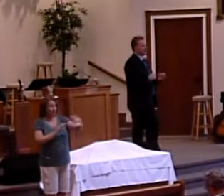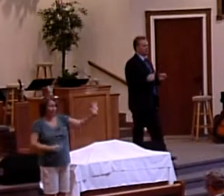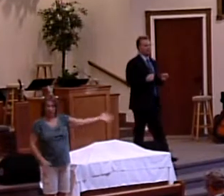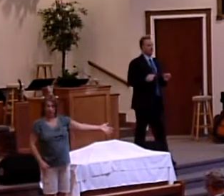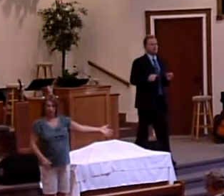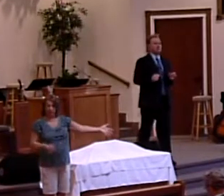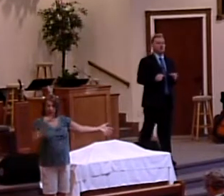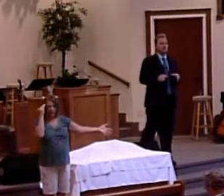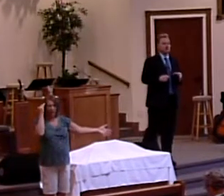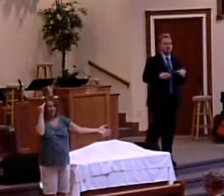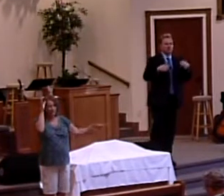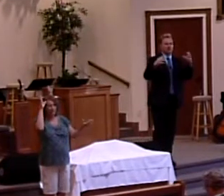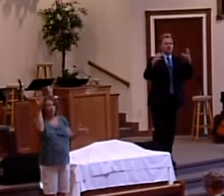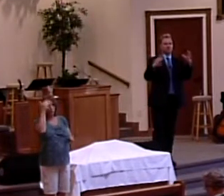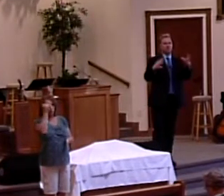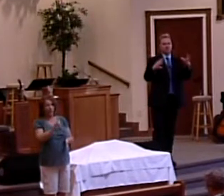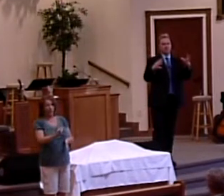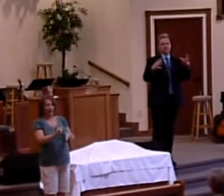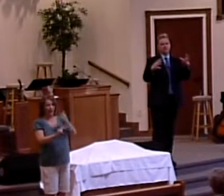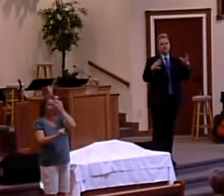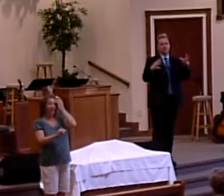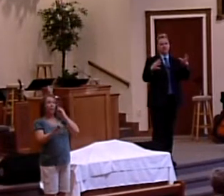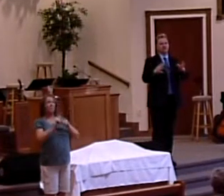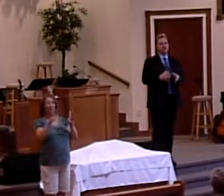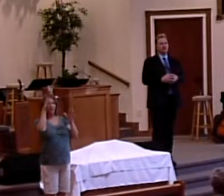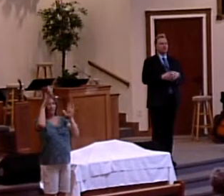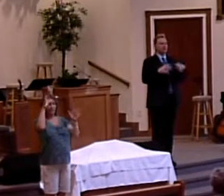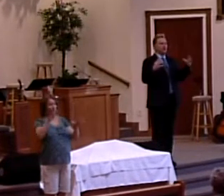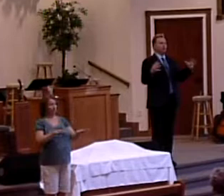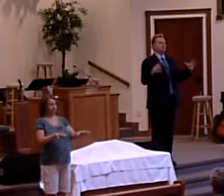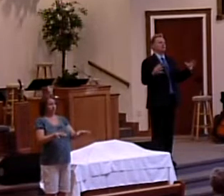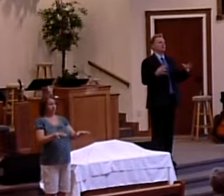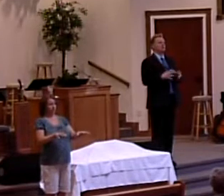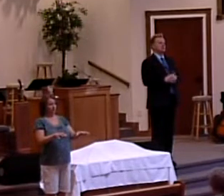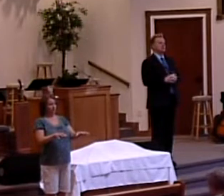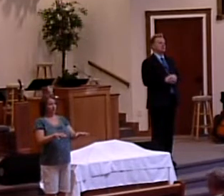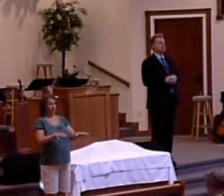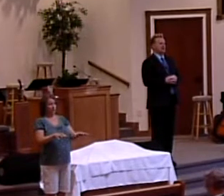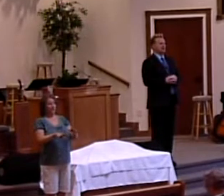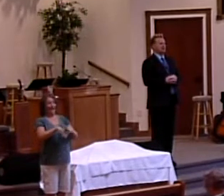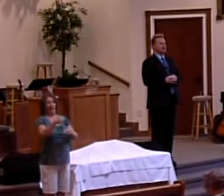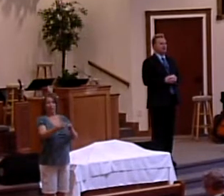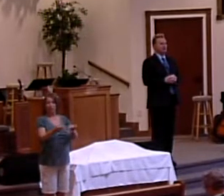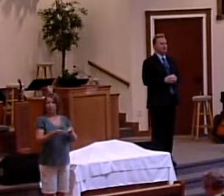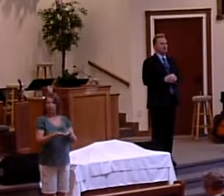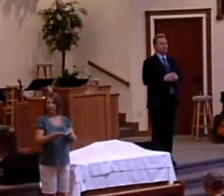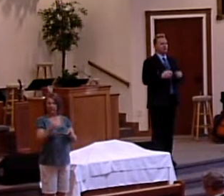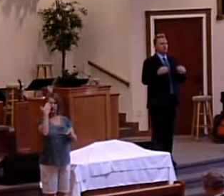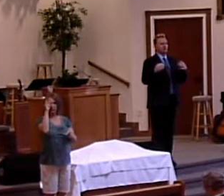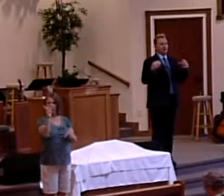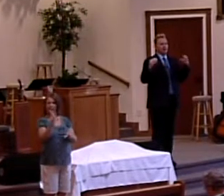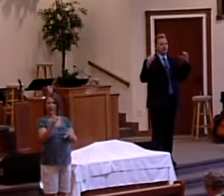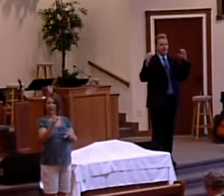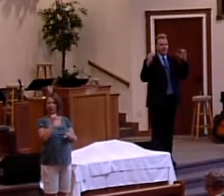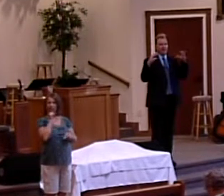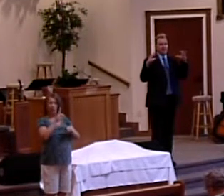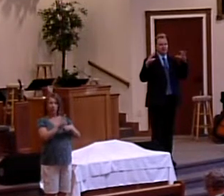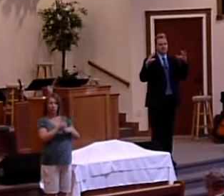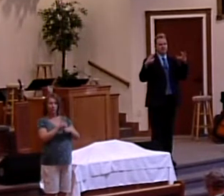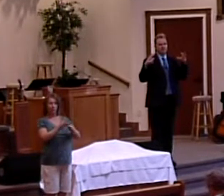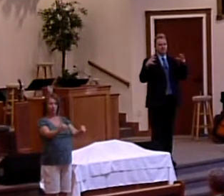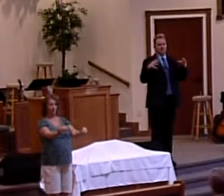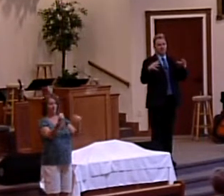but I think that she was kind of frozen. She was out of her realm. She was not used to having